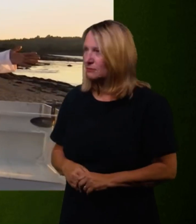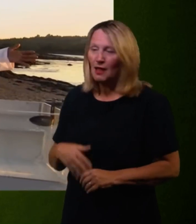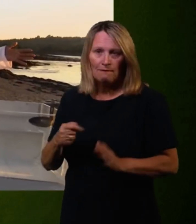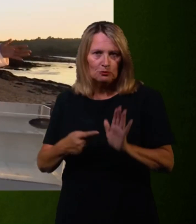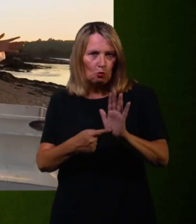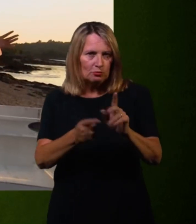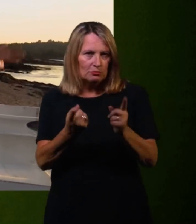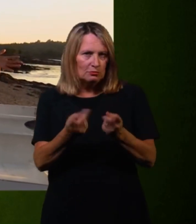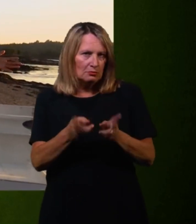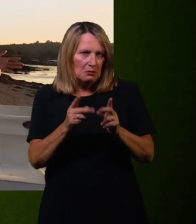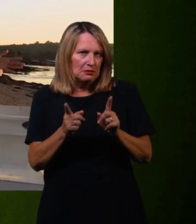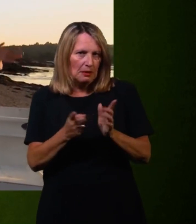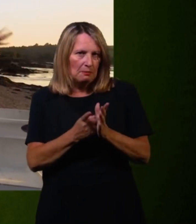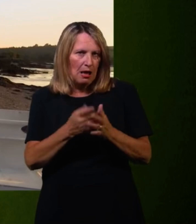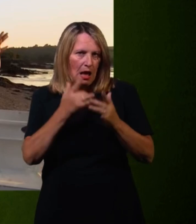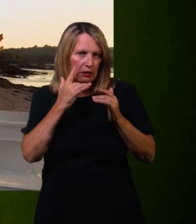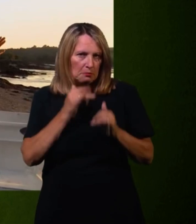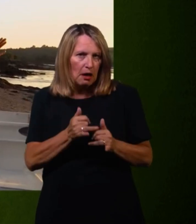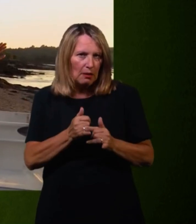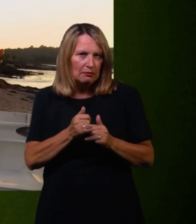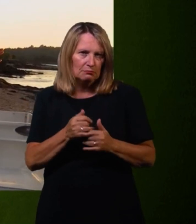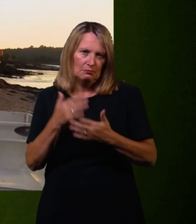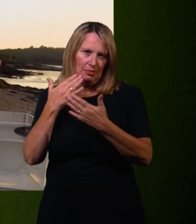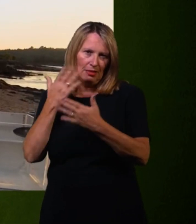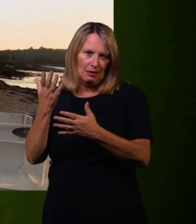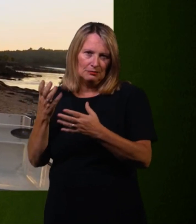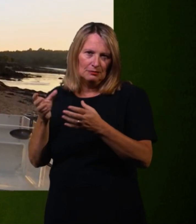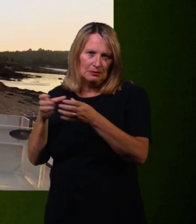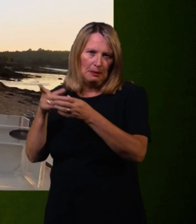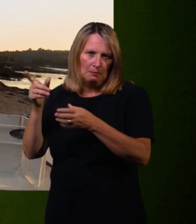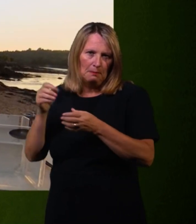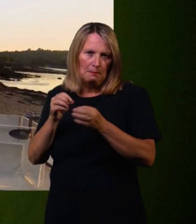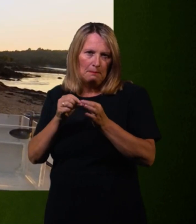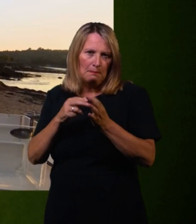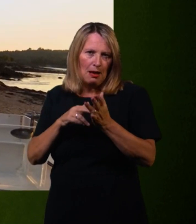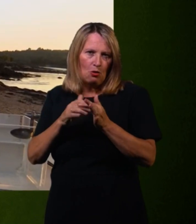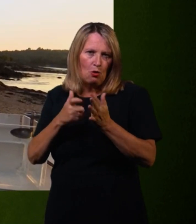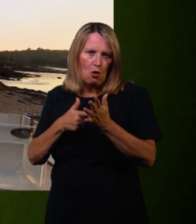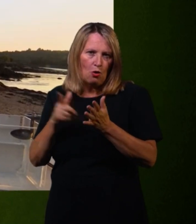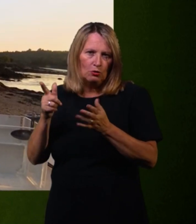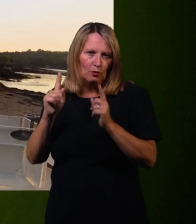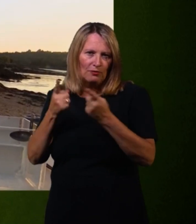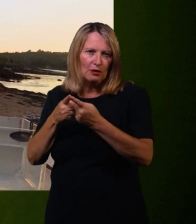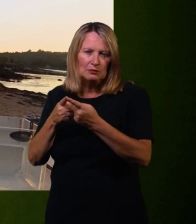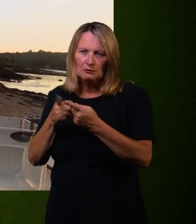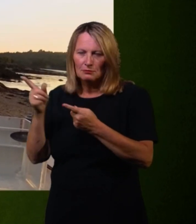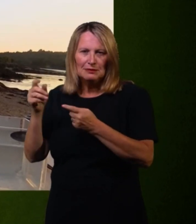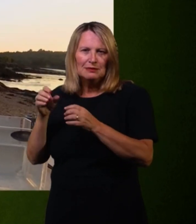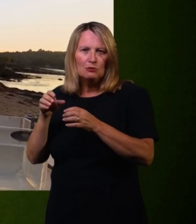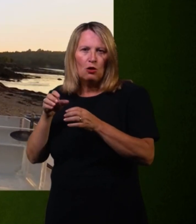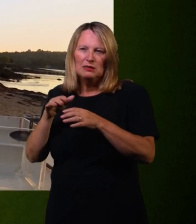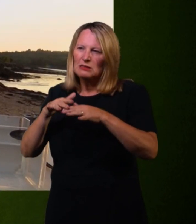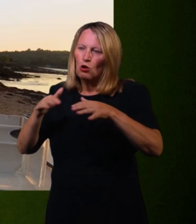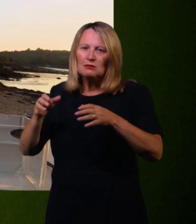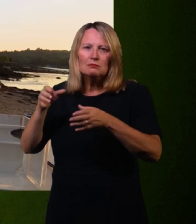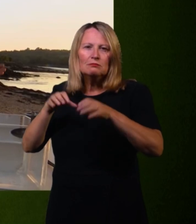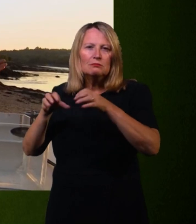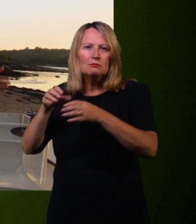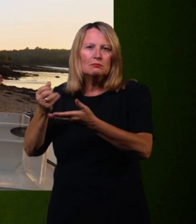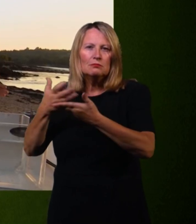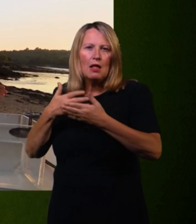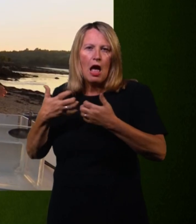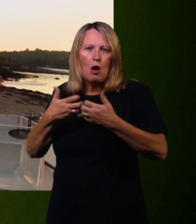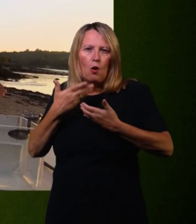a demonstration, a little experiment, and I have to thank the team at Bangor University at the Ocean Sciences Department for helping us do this,